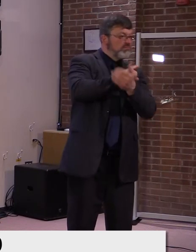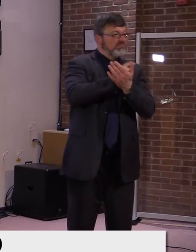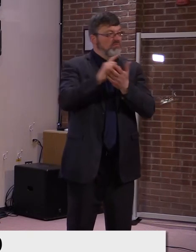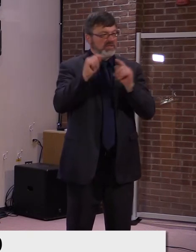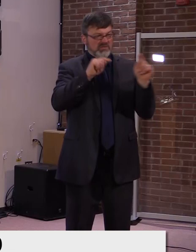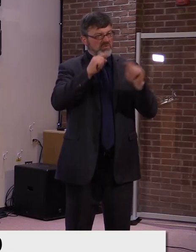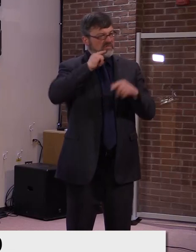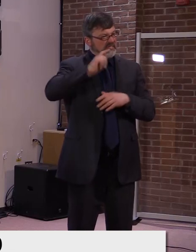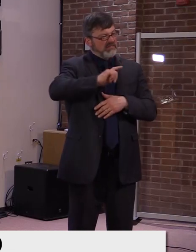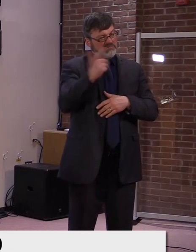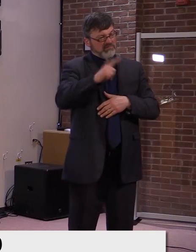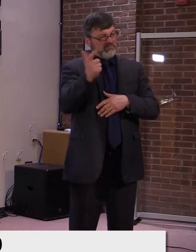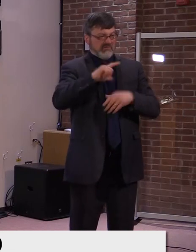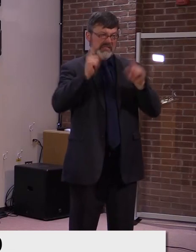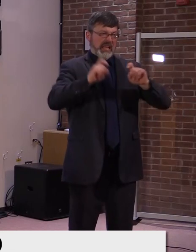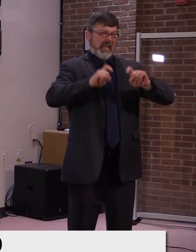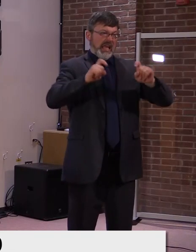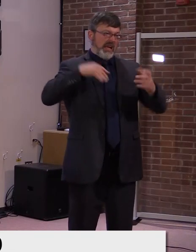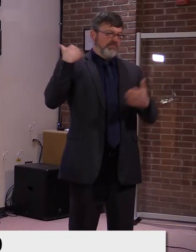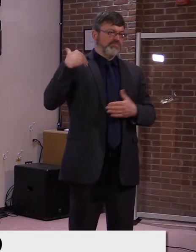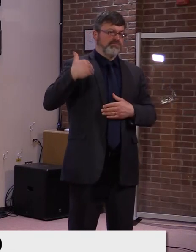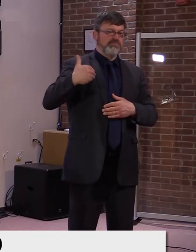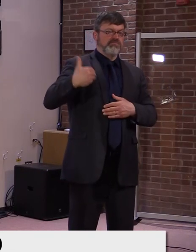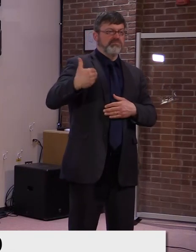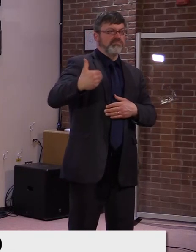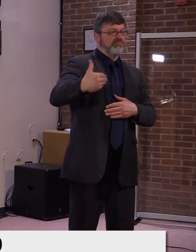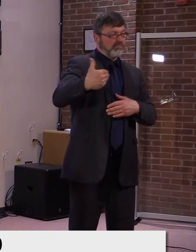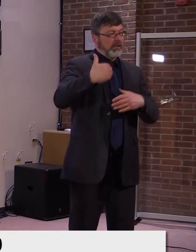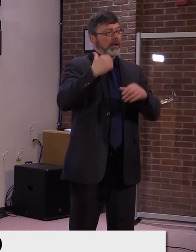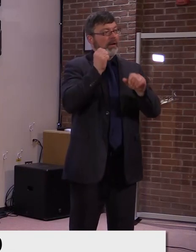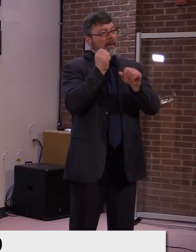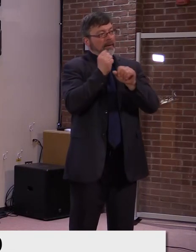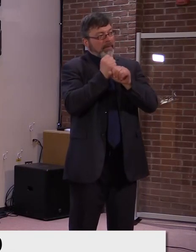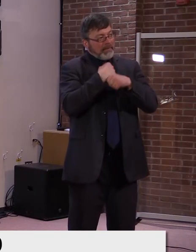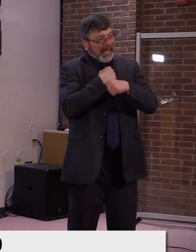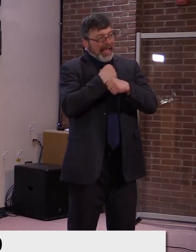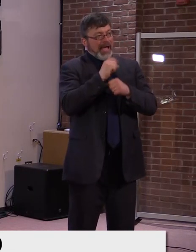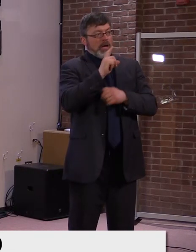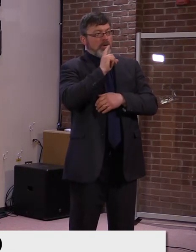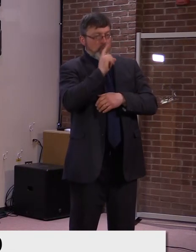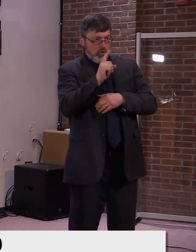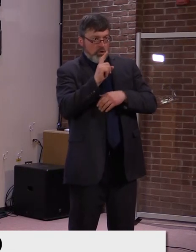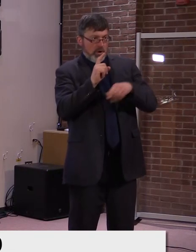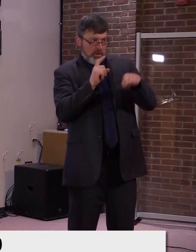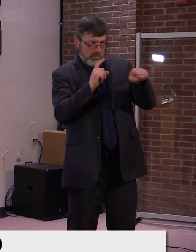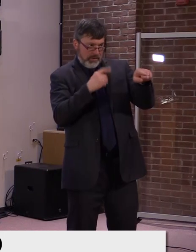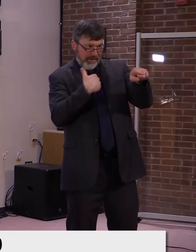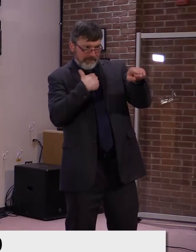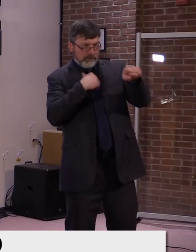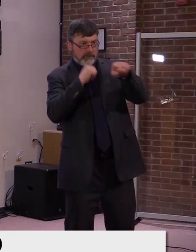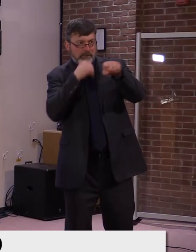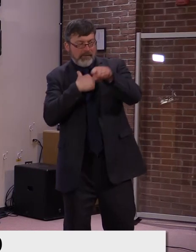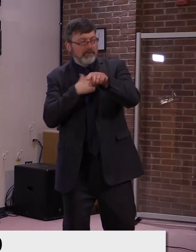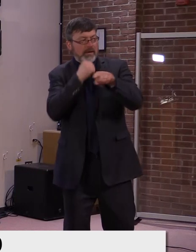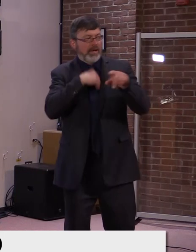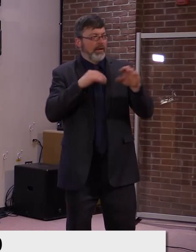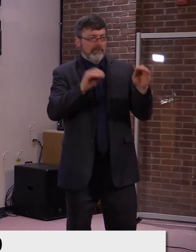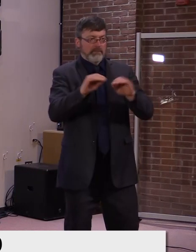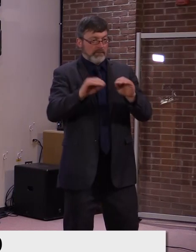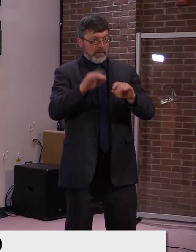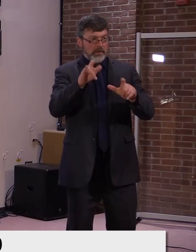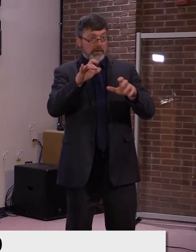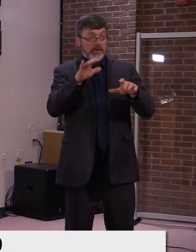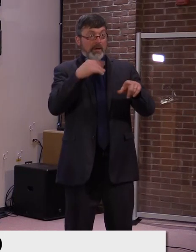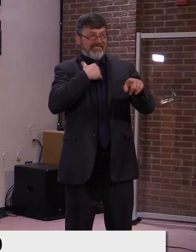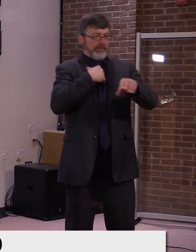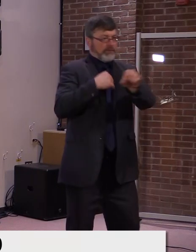good sort of information on who was positive, who was not positive, and being able to react on that. I think the other